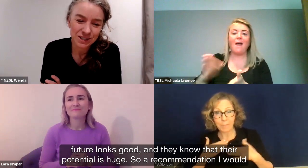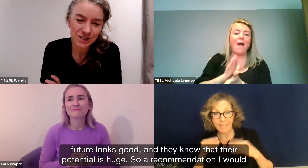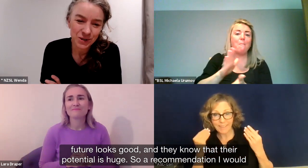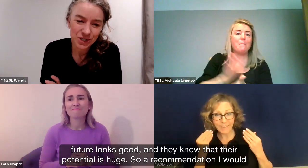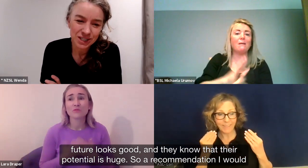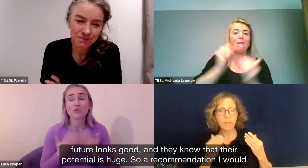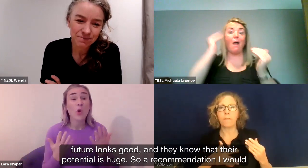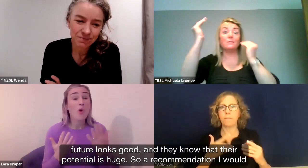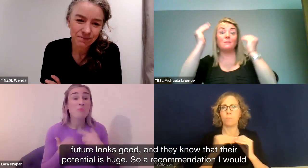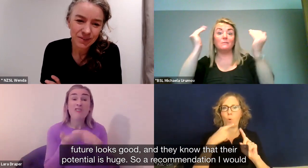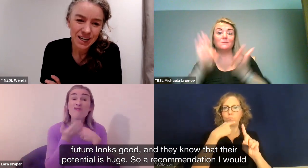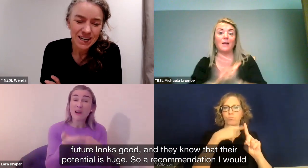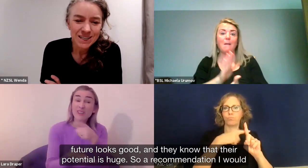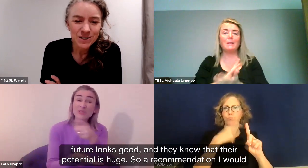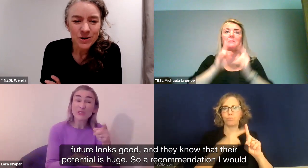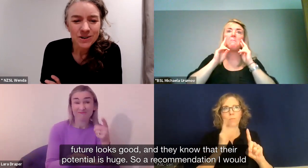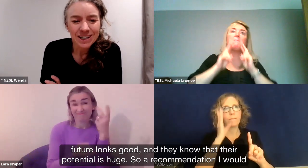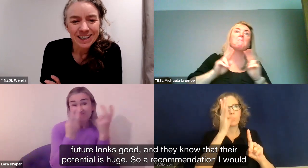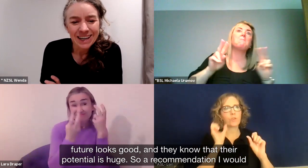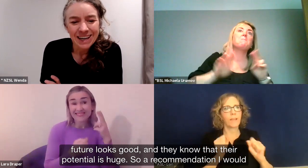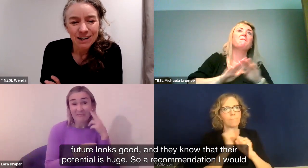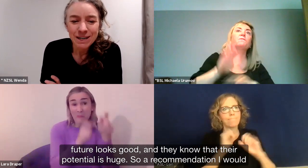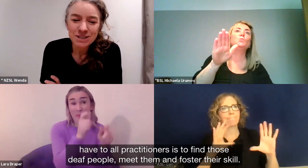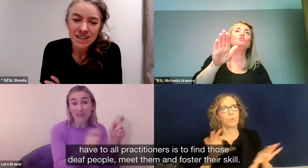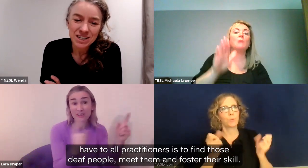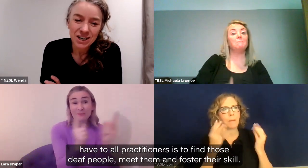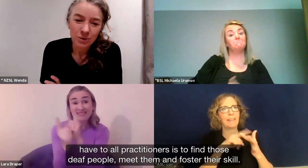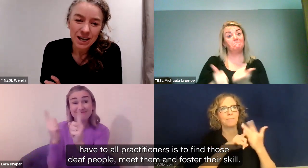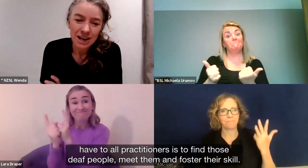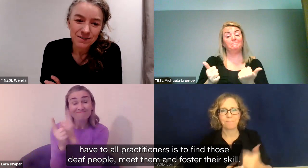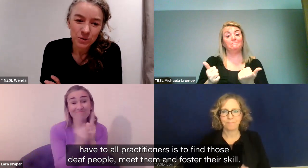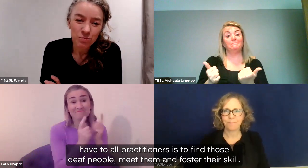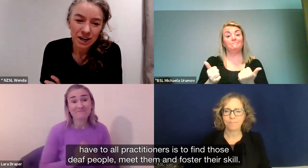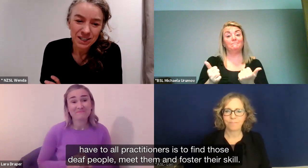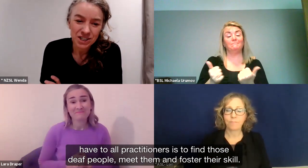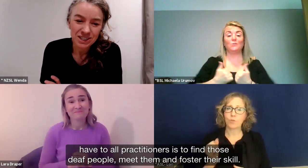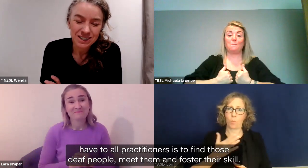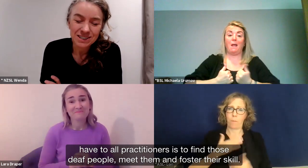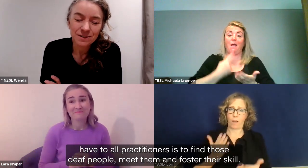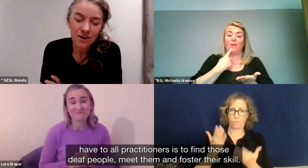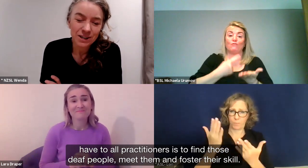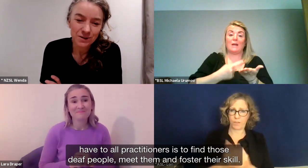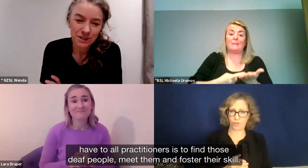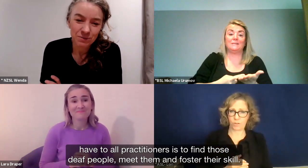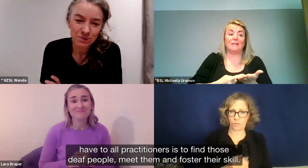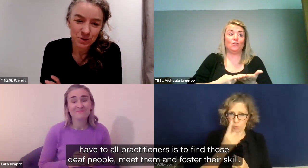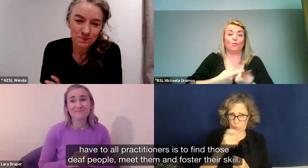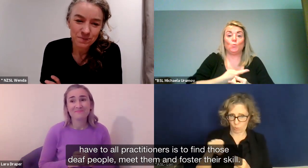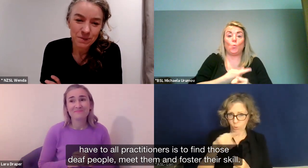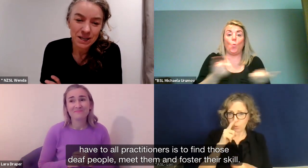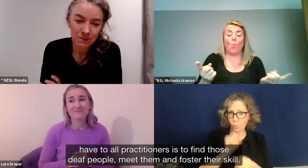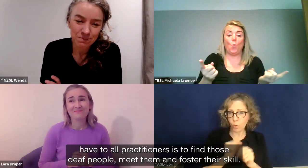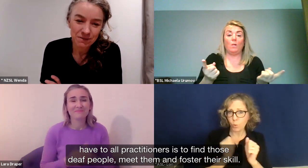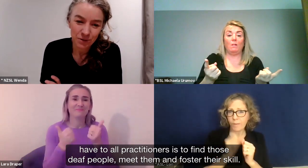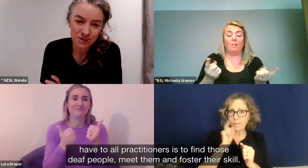potential is huge. So a recommendation I would have to all practitioners is to find those deaf people.